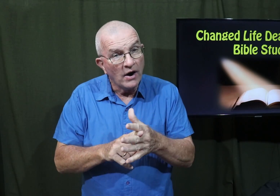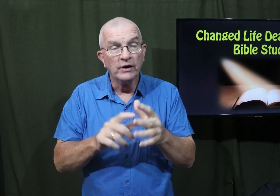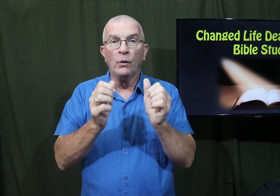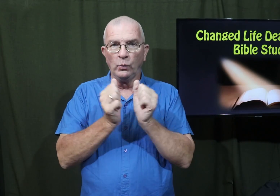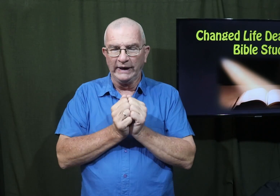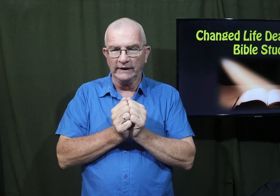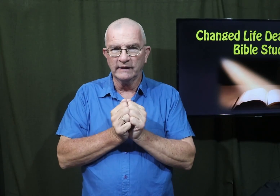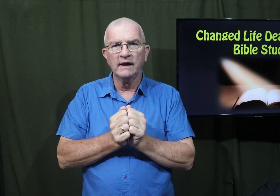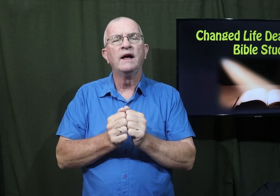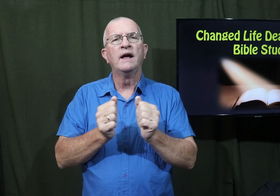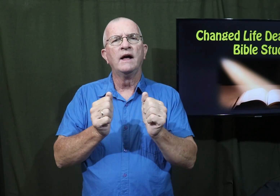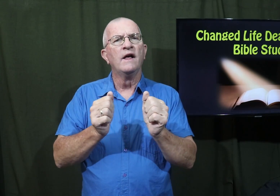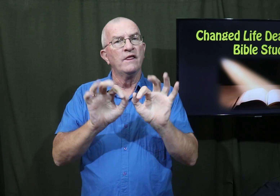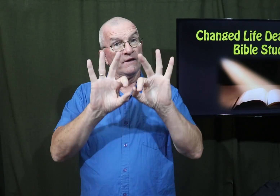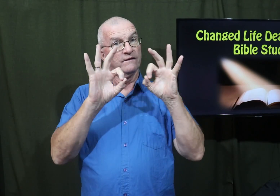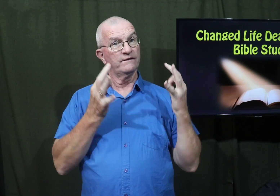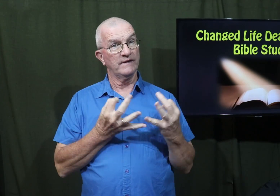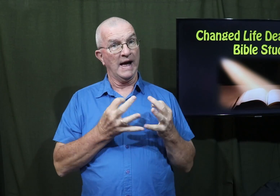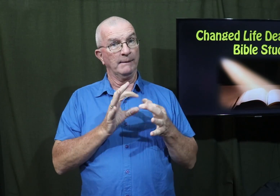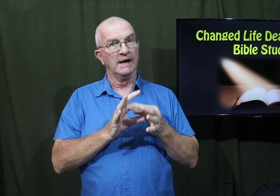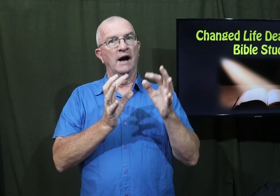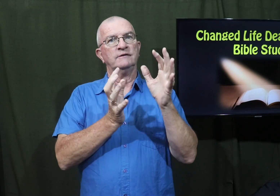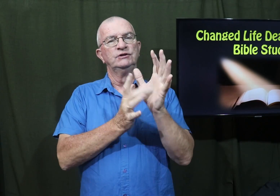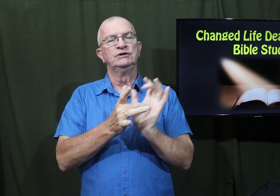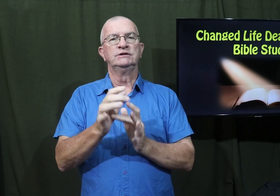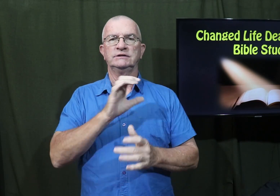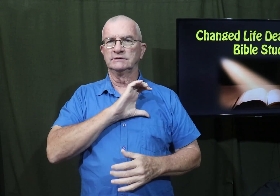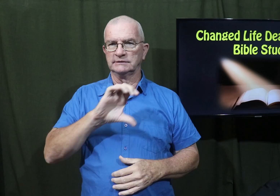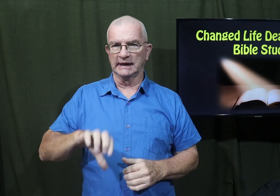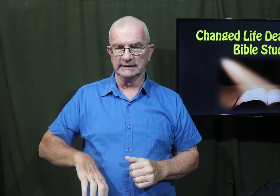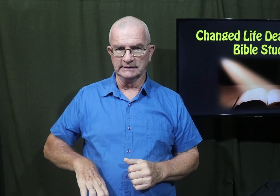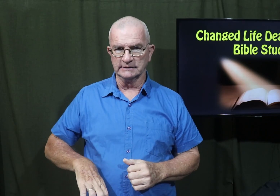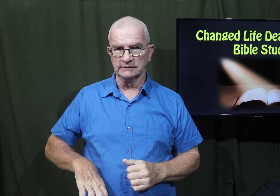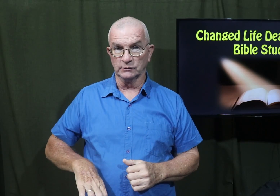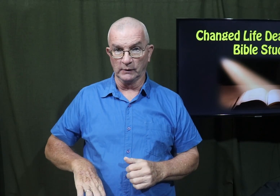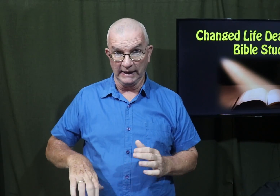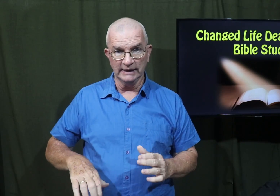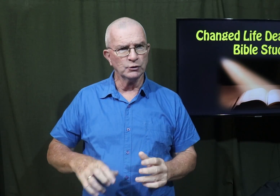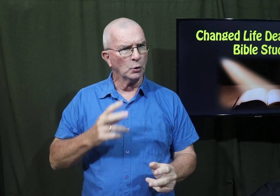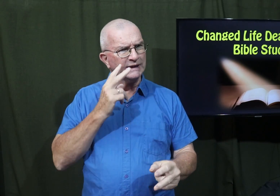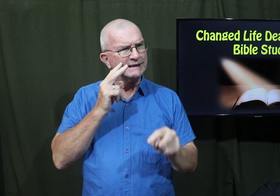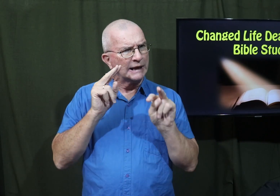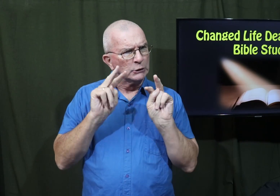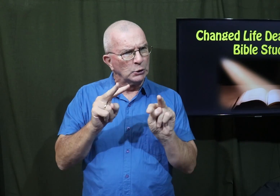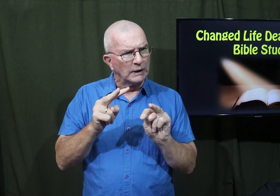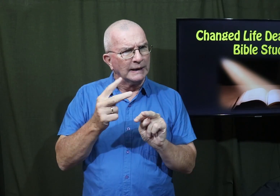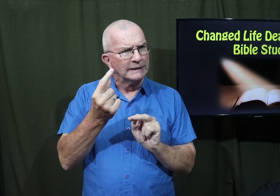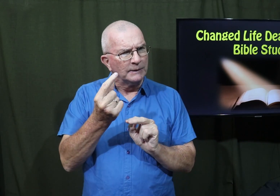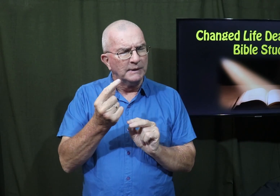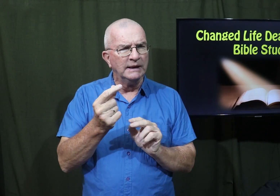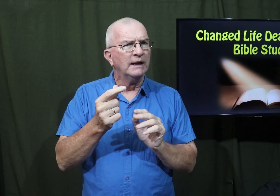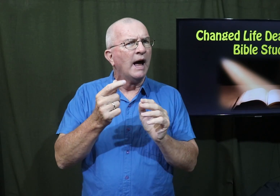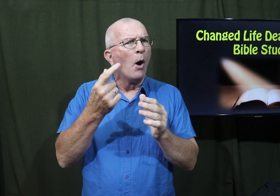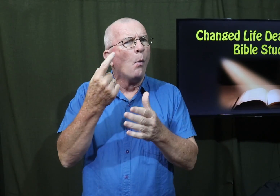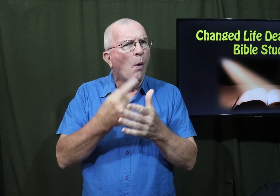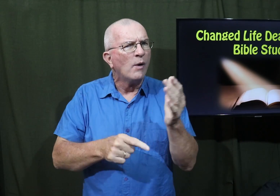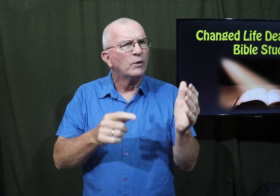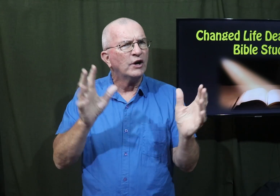And we're starting with the family of Jesus Christ. Okay? So, let's look a little bit about